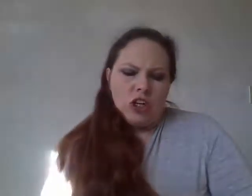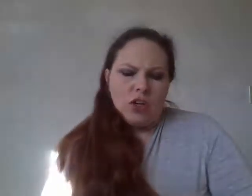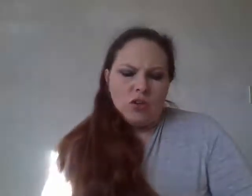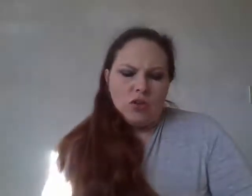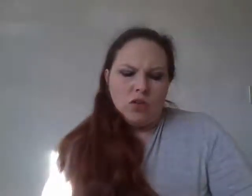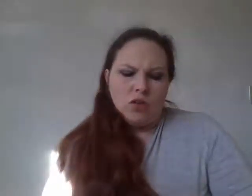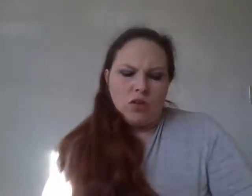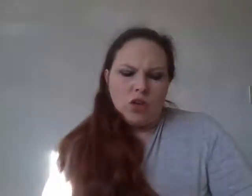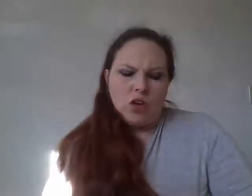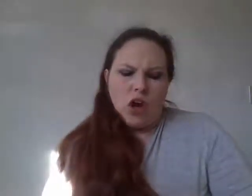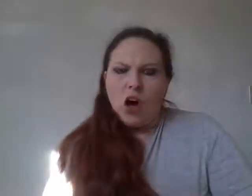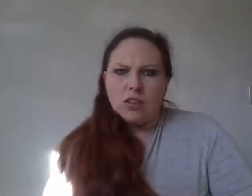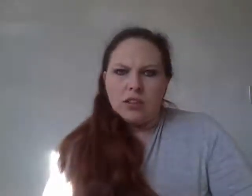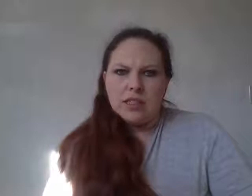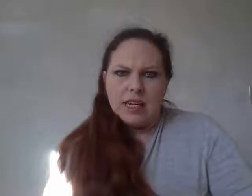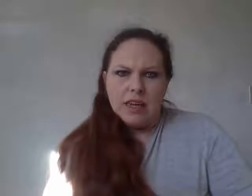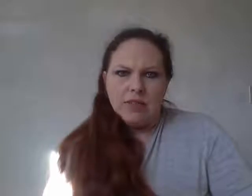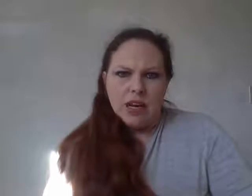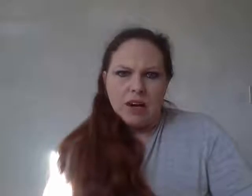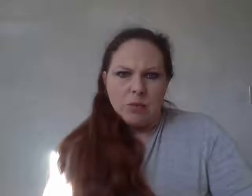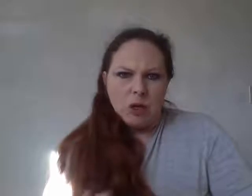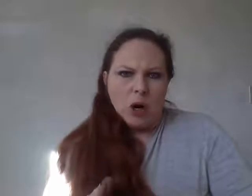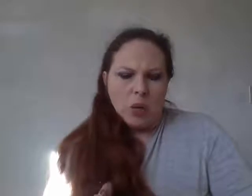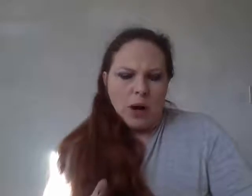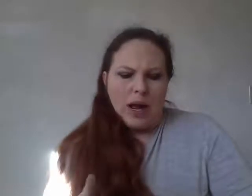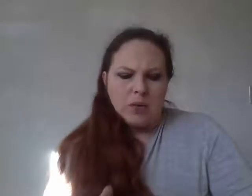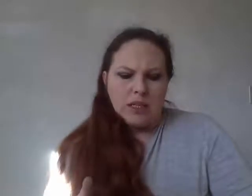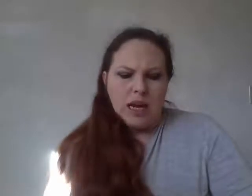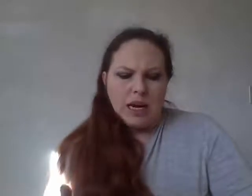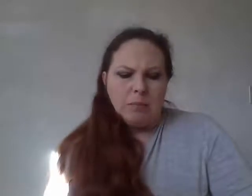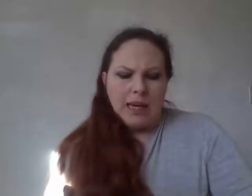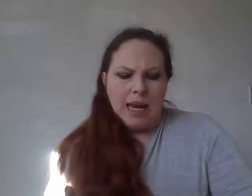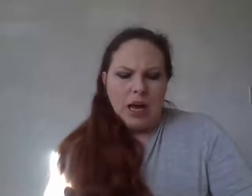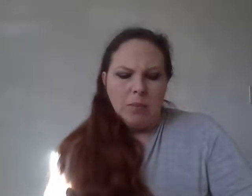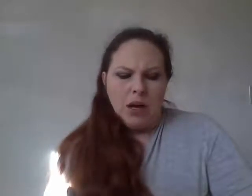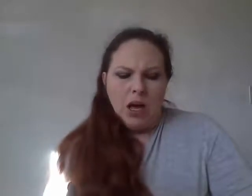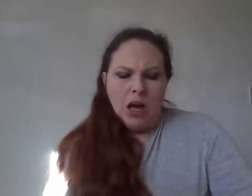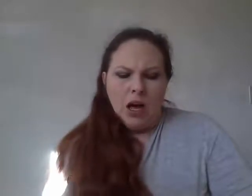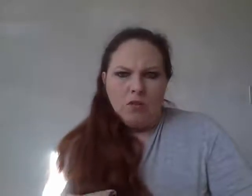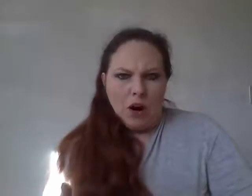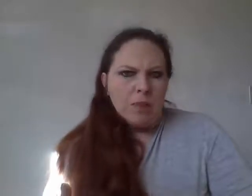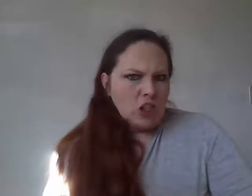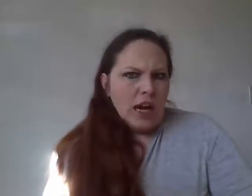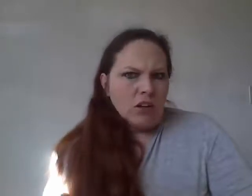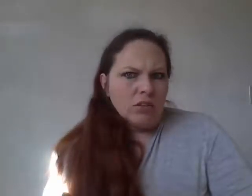she called Steve the night of the murder around 9 p.m. from the jail.